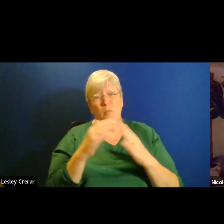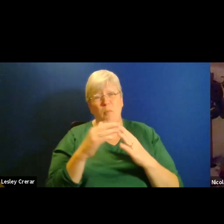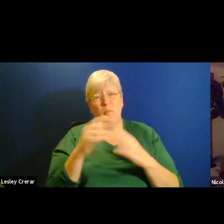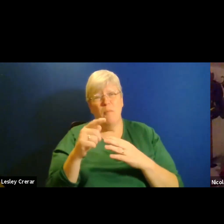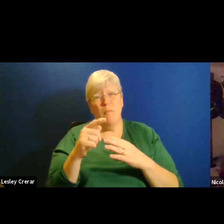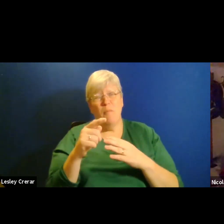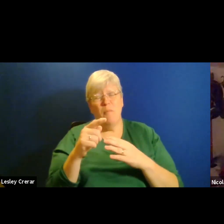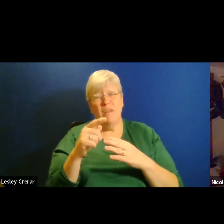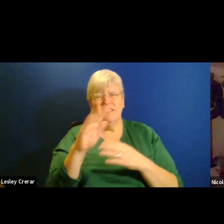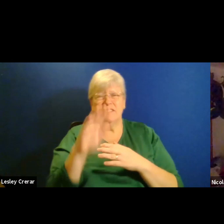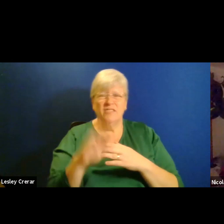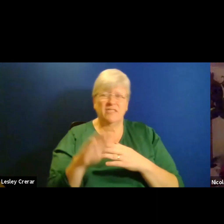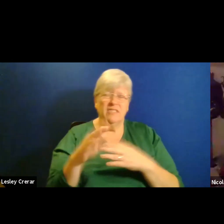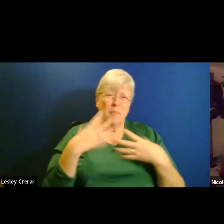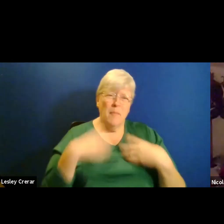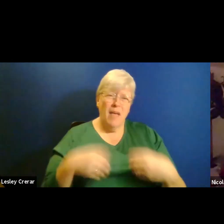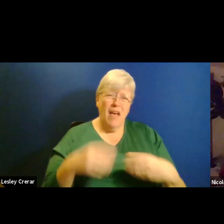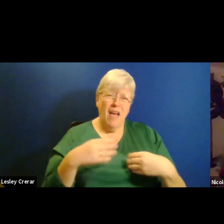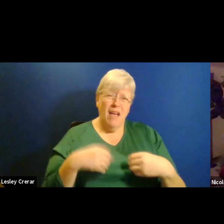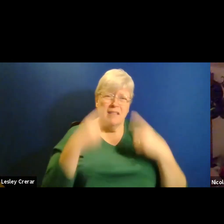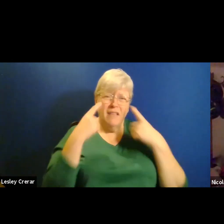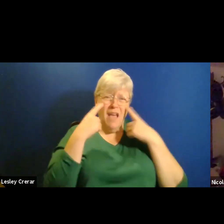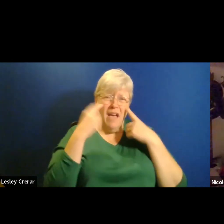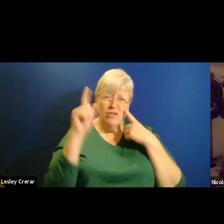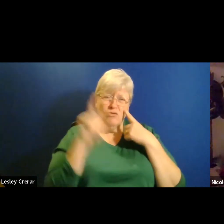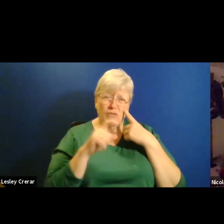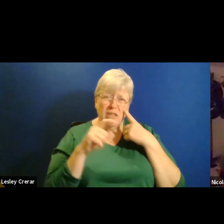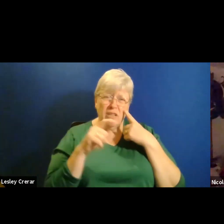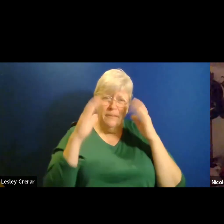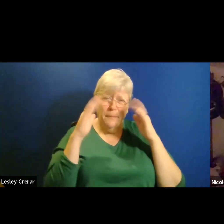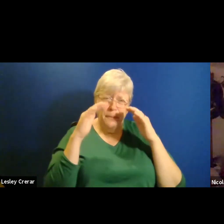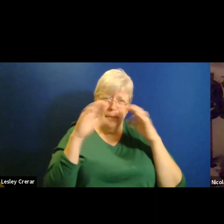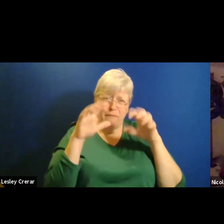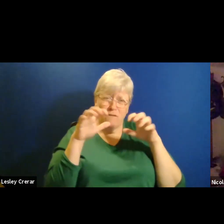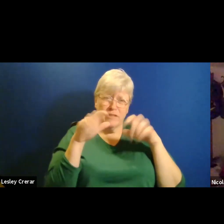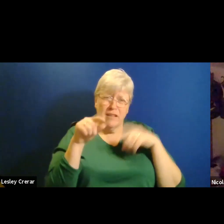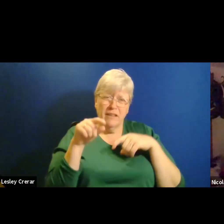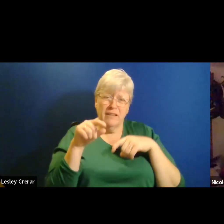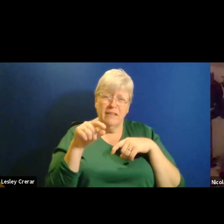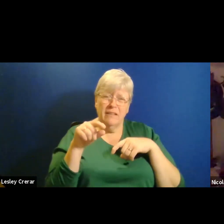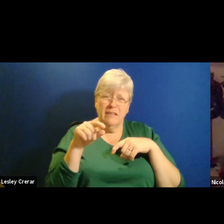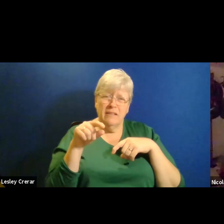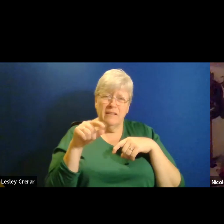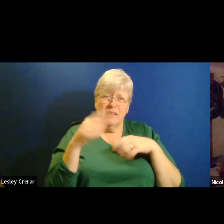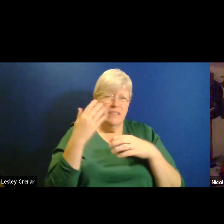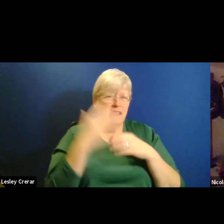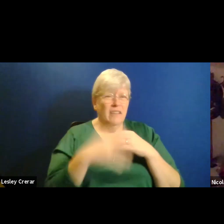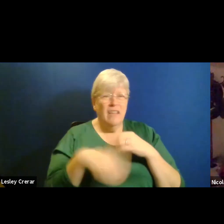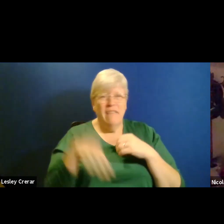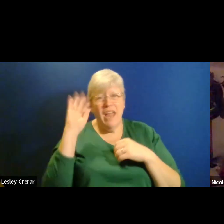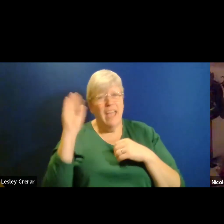Jet locks, mossy eyes, lashes frosted. I never heard you